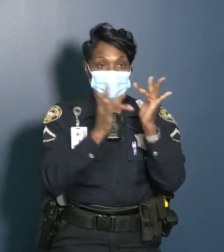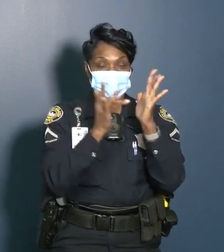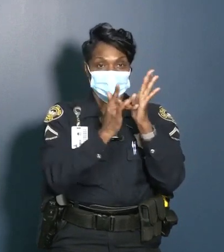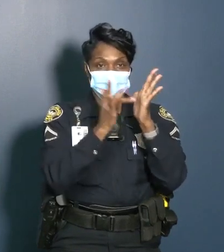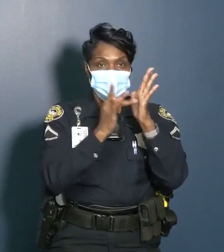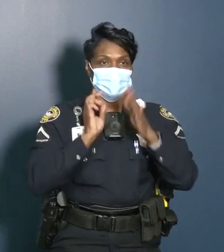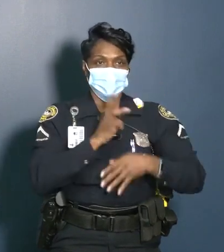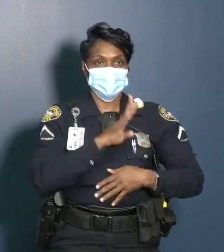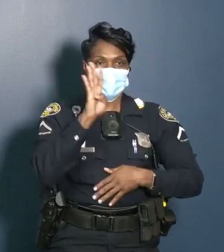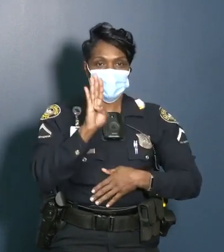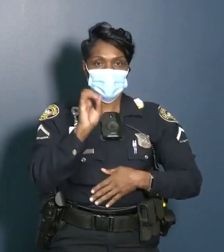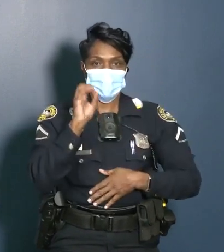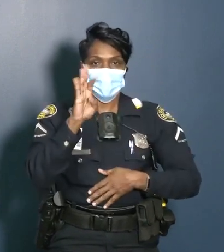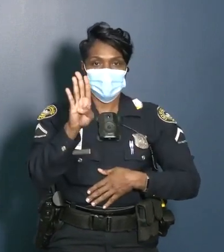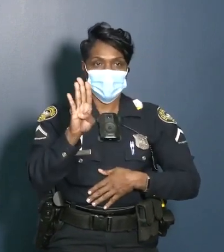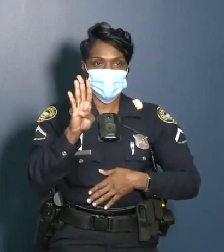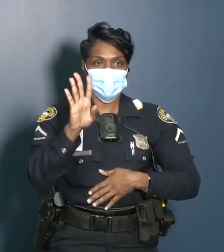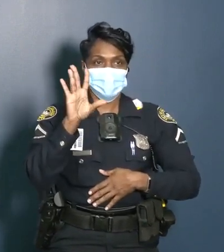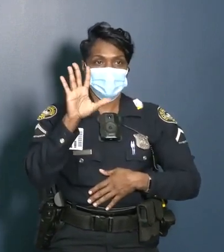at